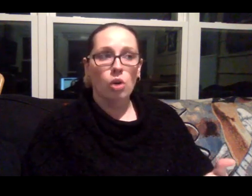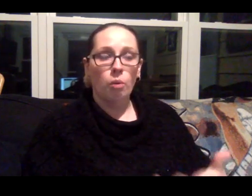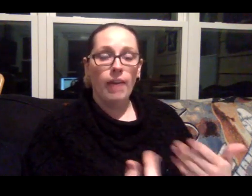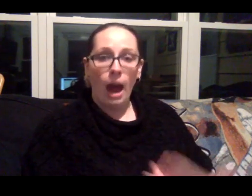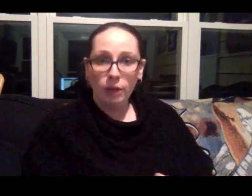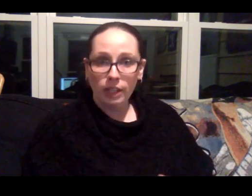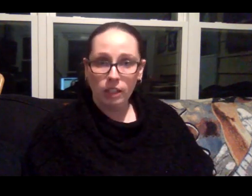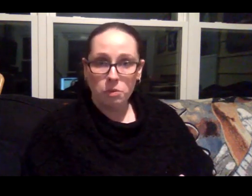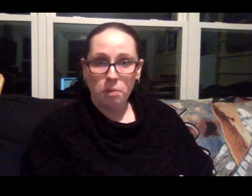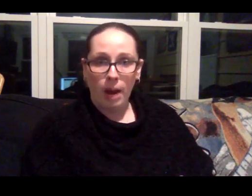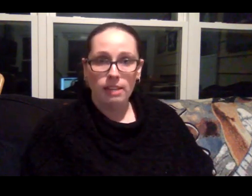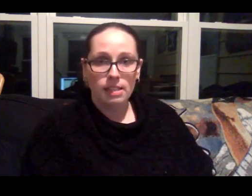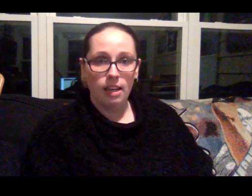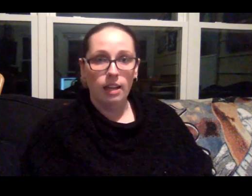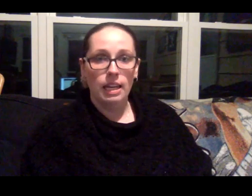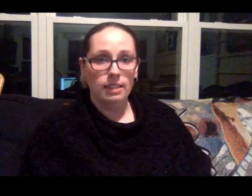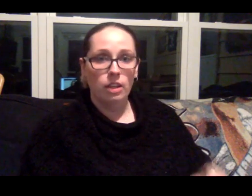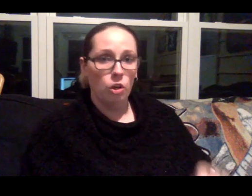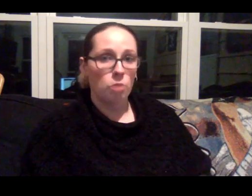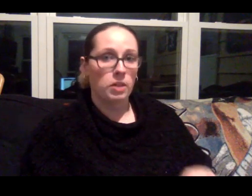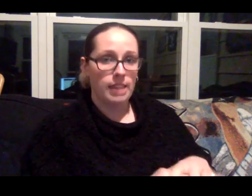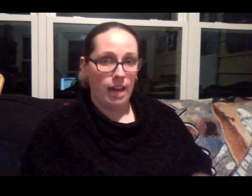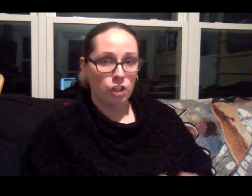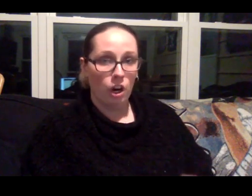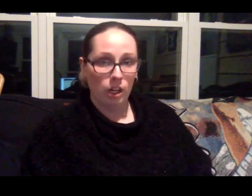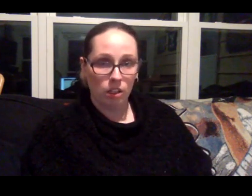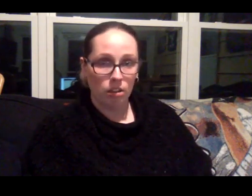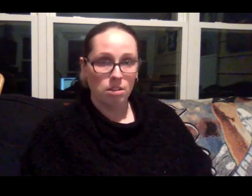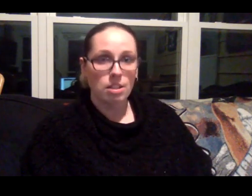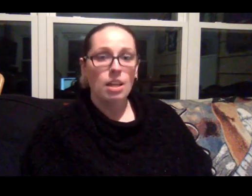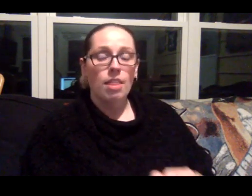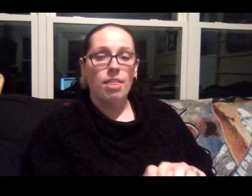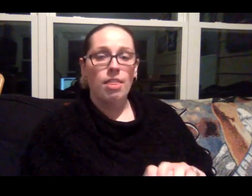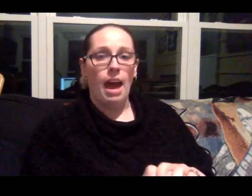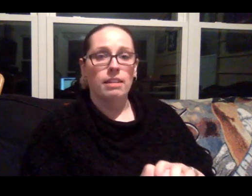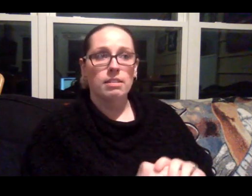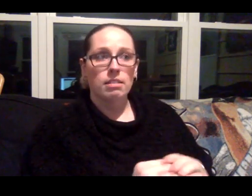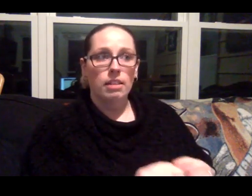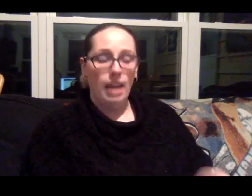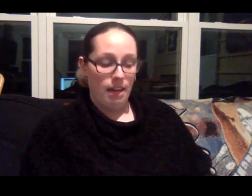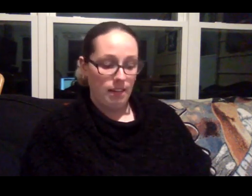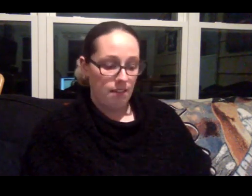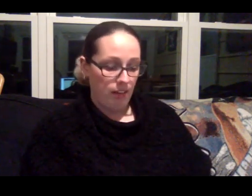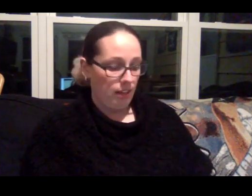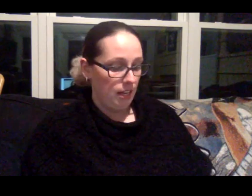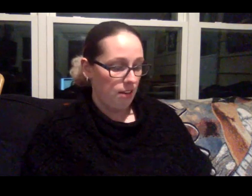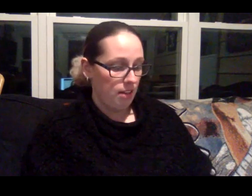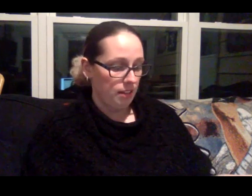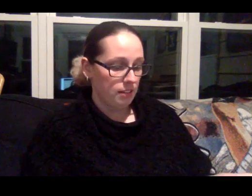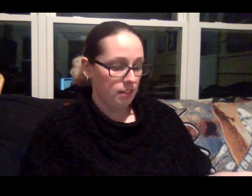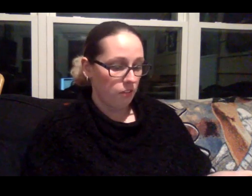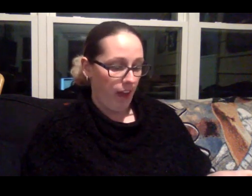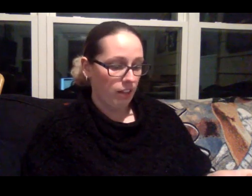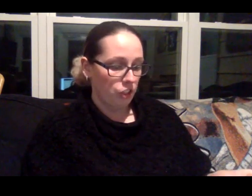So with our kiddos with apraxia, it's a numerous ASHA articles that, and even in